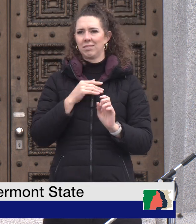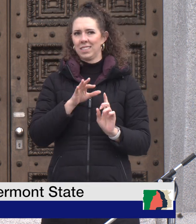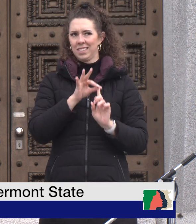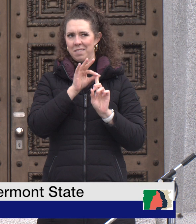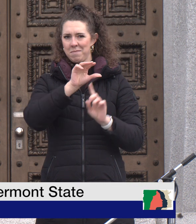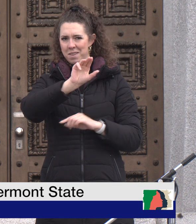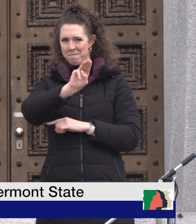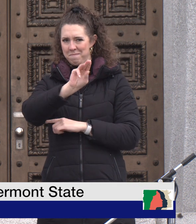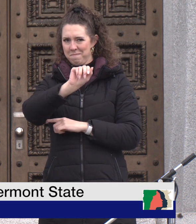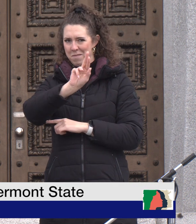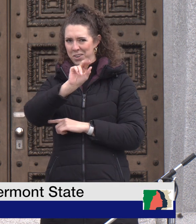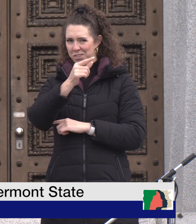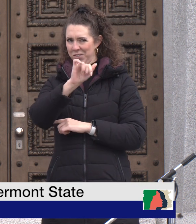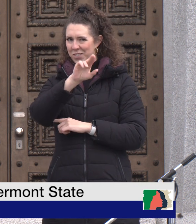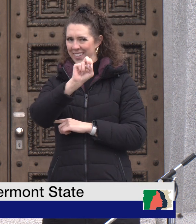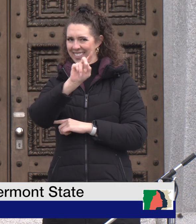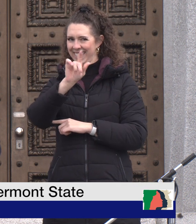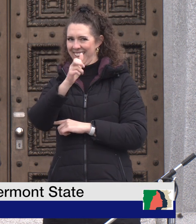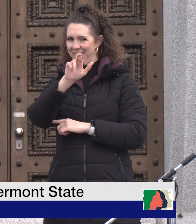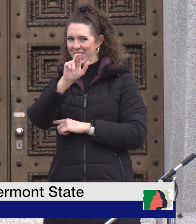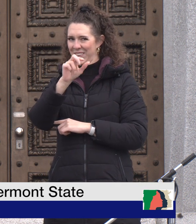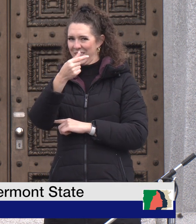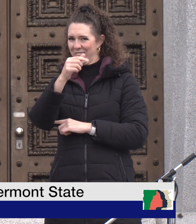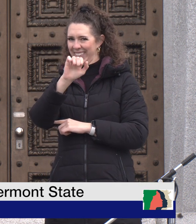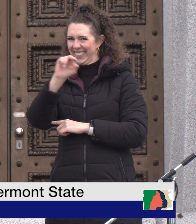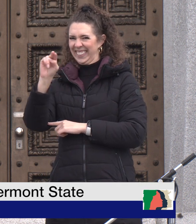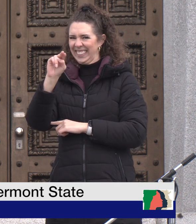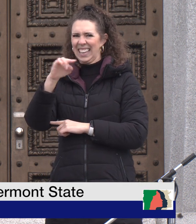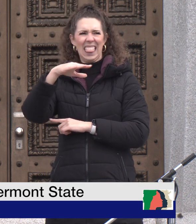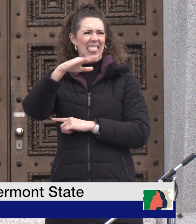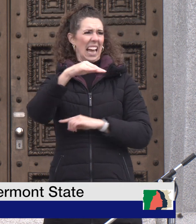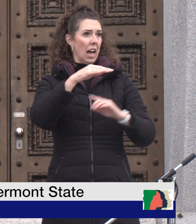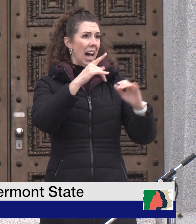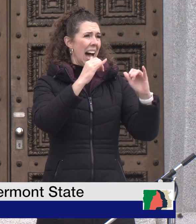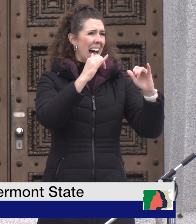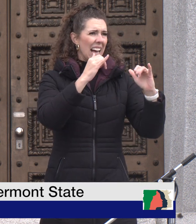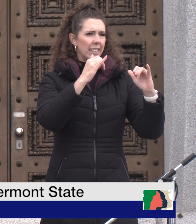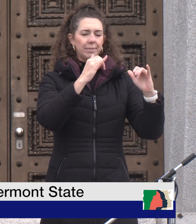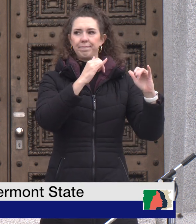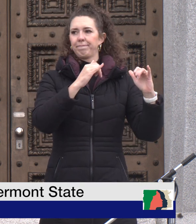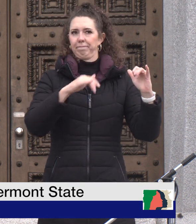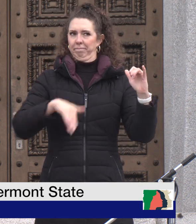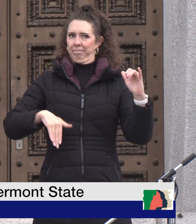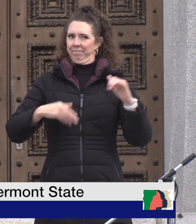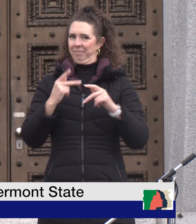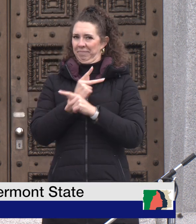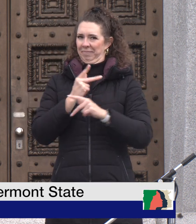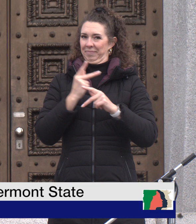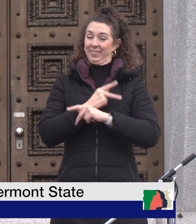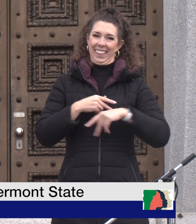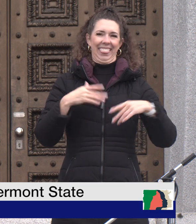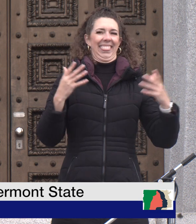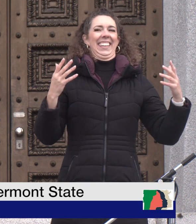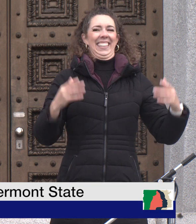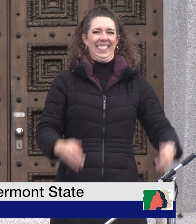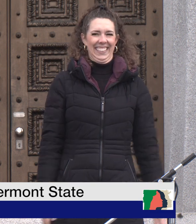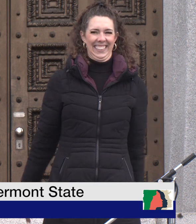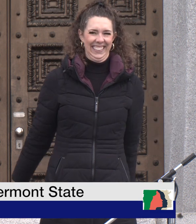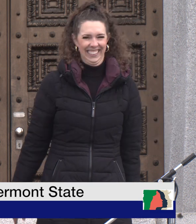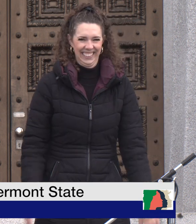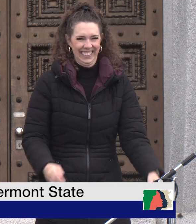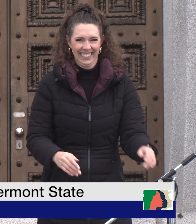Marjorie Taylor Greene, she said she has not been able to crack that nut. And that's a pun I